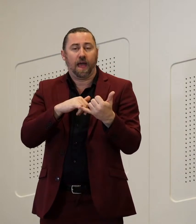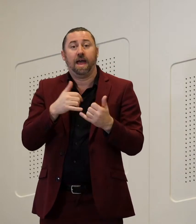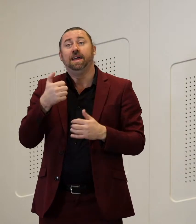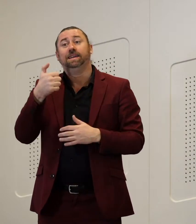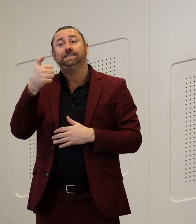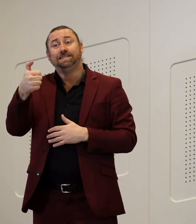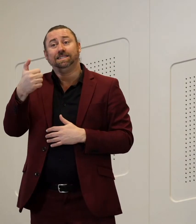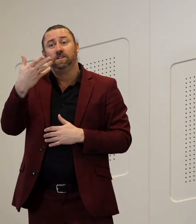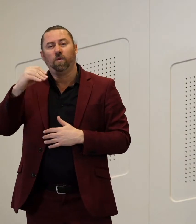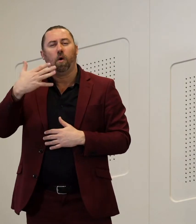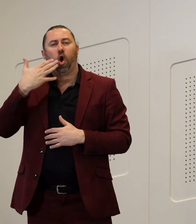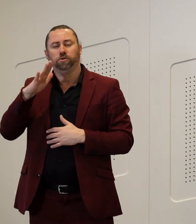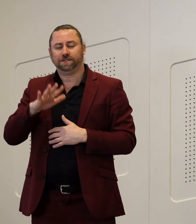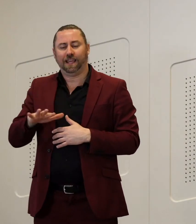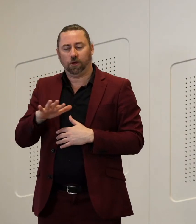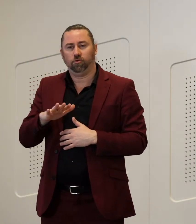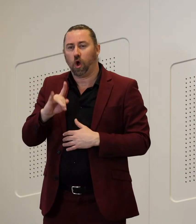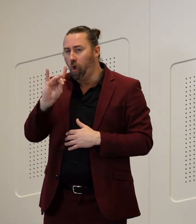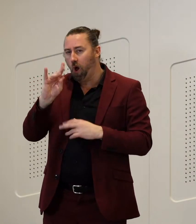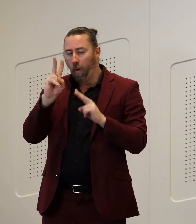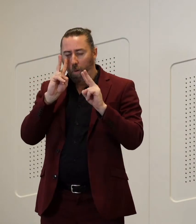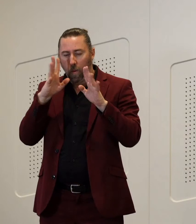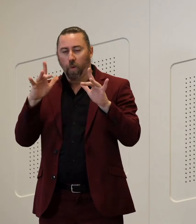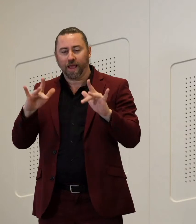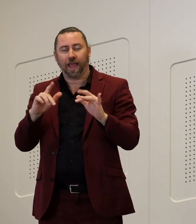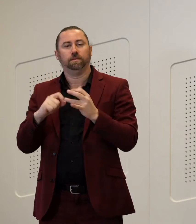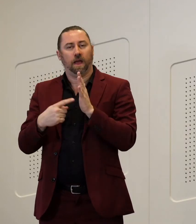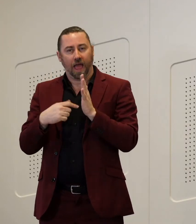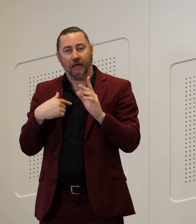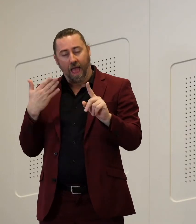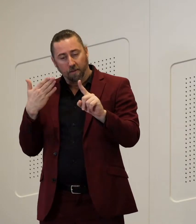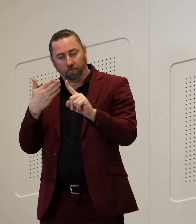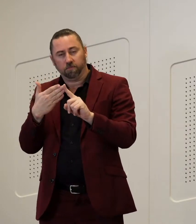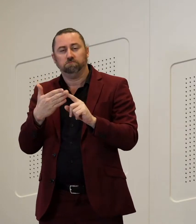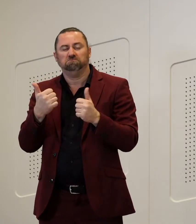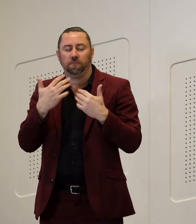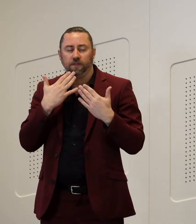it is improving. It's still not to 100%, and that's where we want to get it. Thank you.